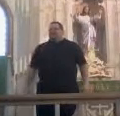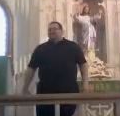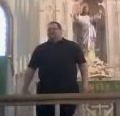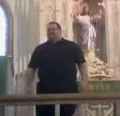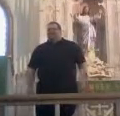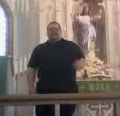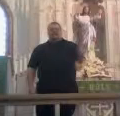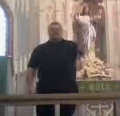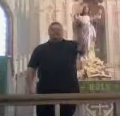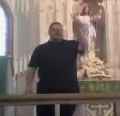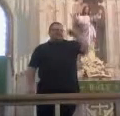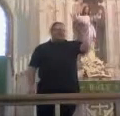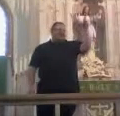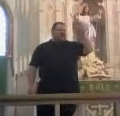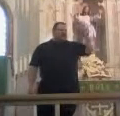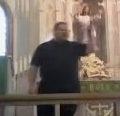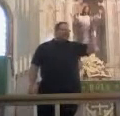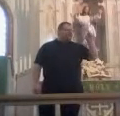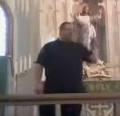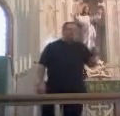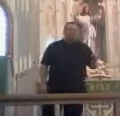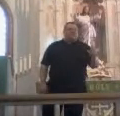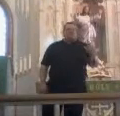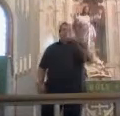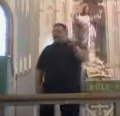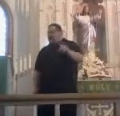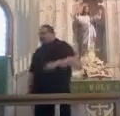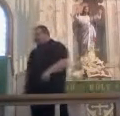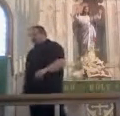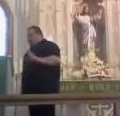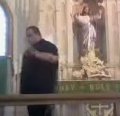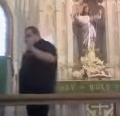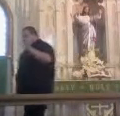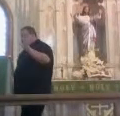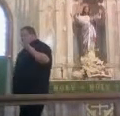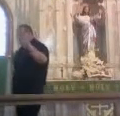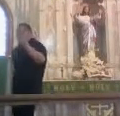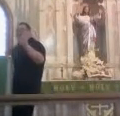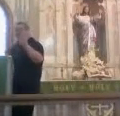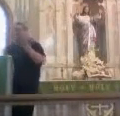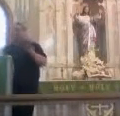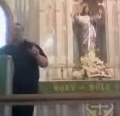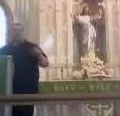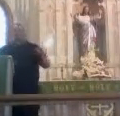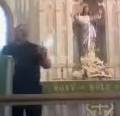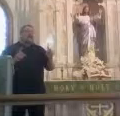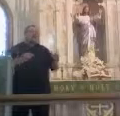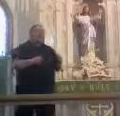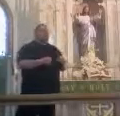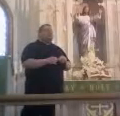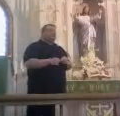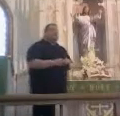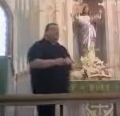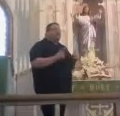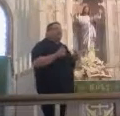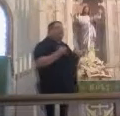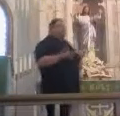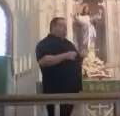clouds and just cloud hops. That's the God we should be worshiping. And he was able to prove it. And after he proved it, this